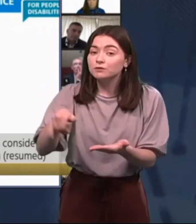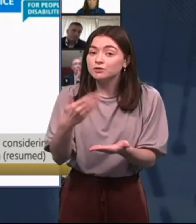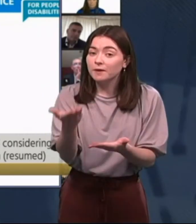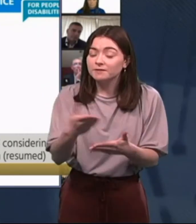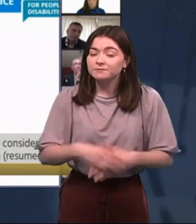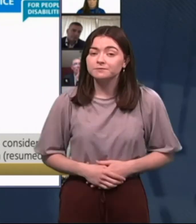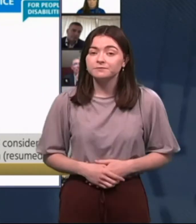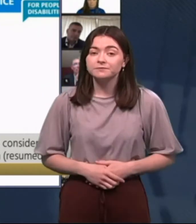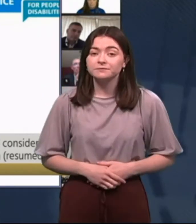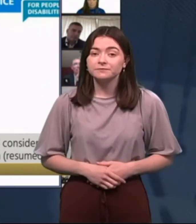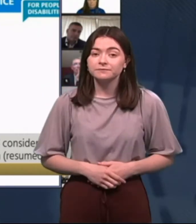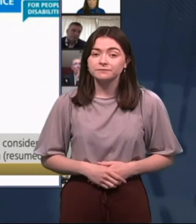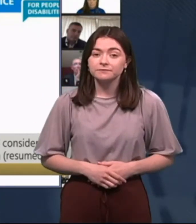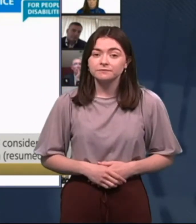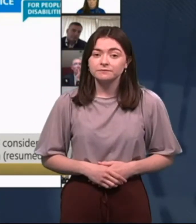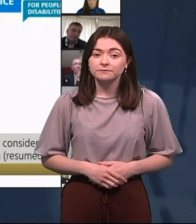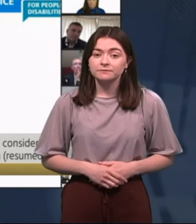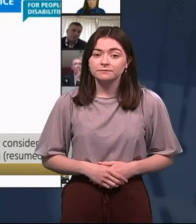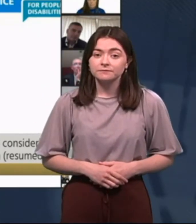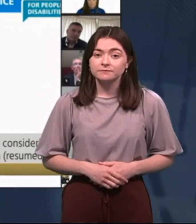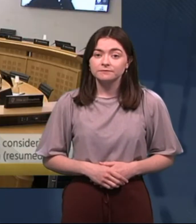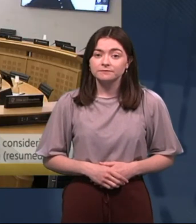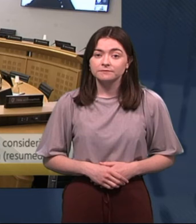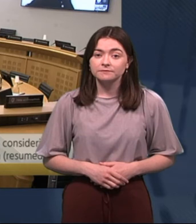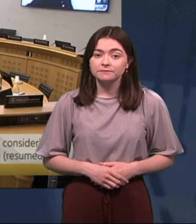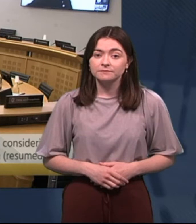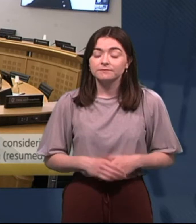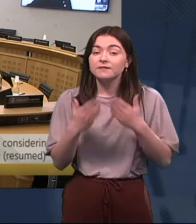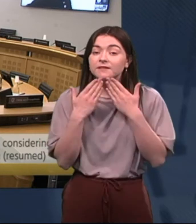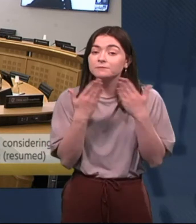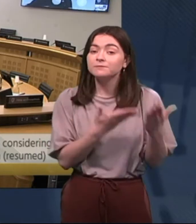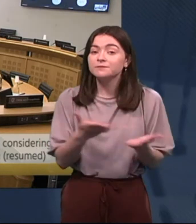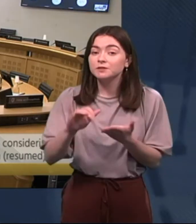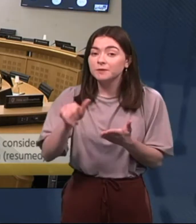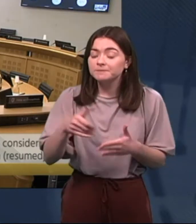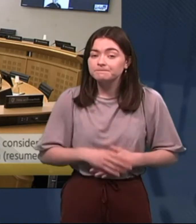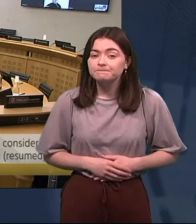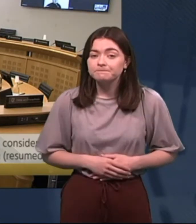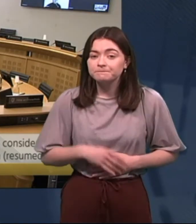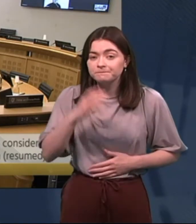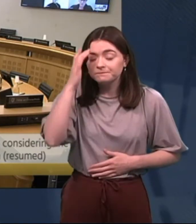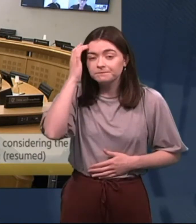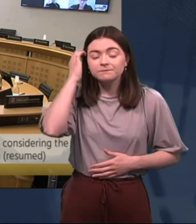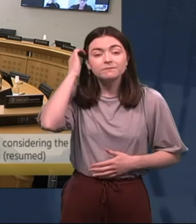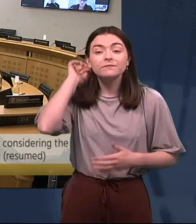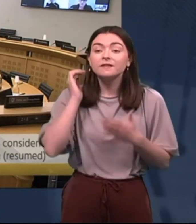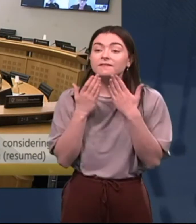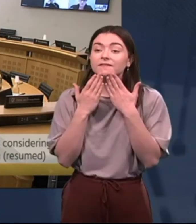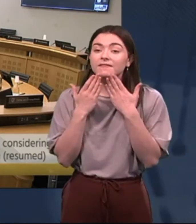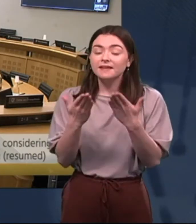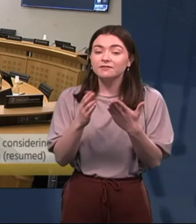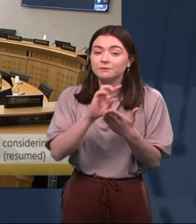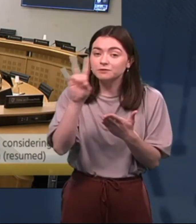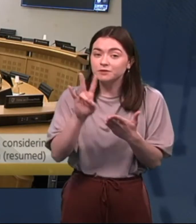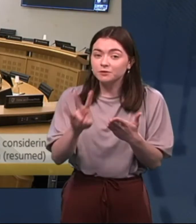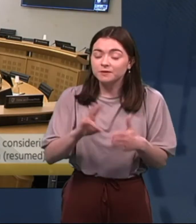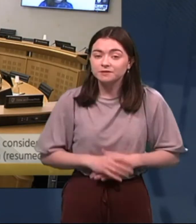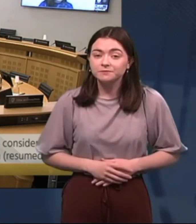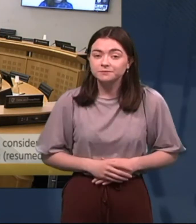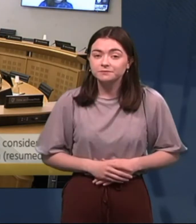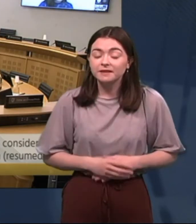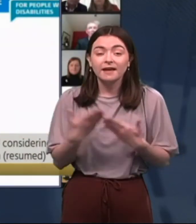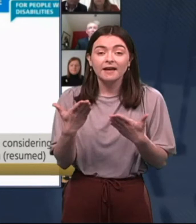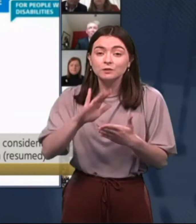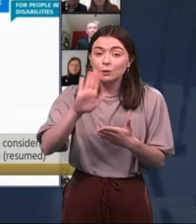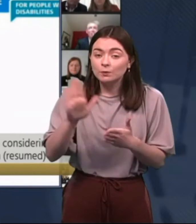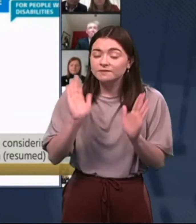those parts of your questions. Thanks, Deputy. Thank you very much, Joanne. So thank you for your question, Deputy Cairns. As